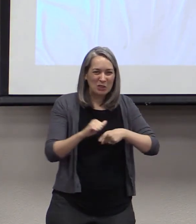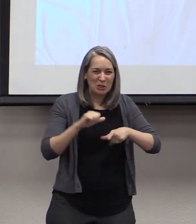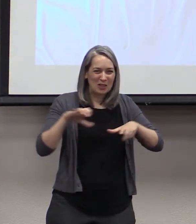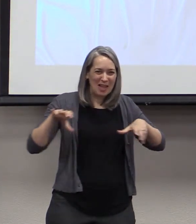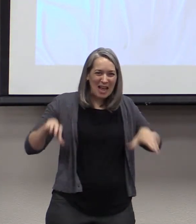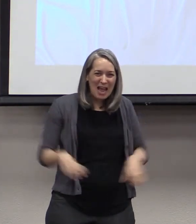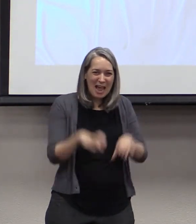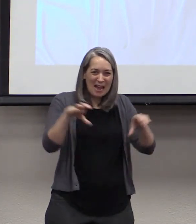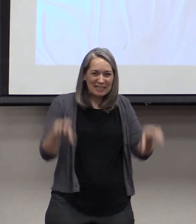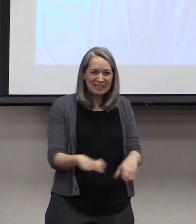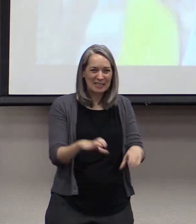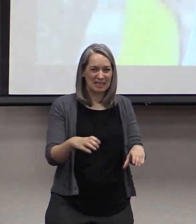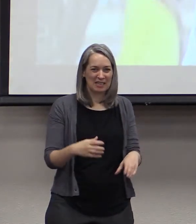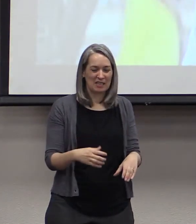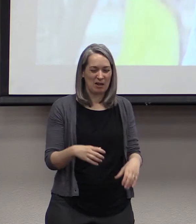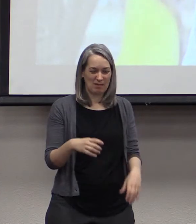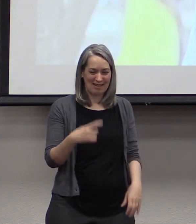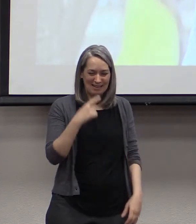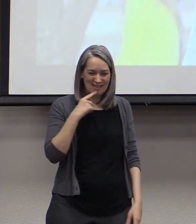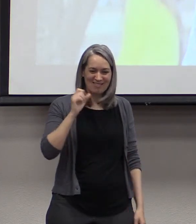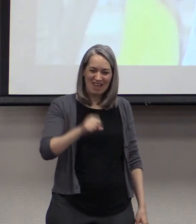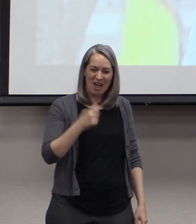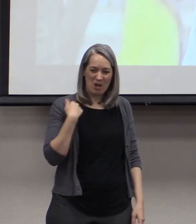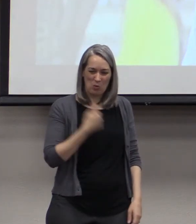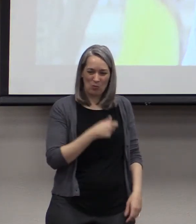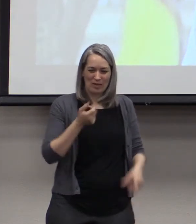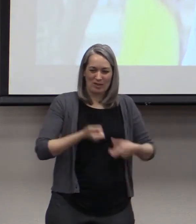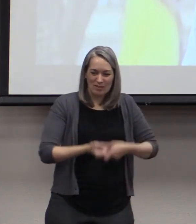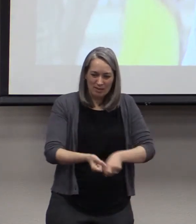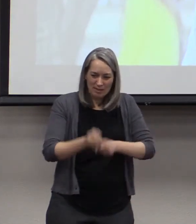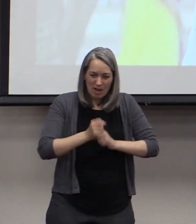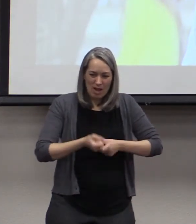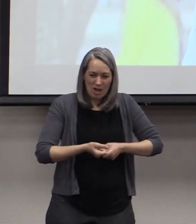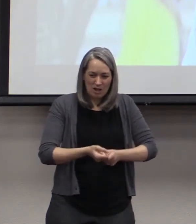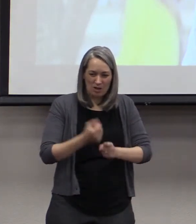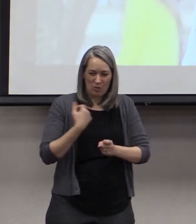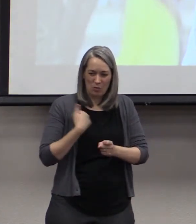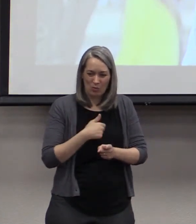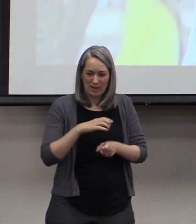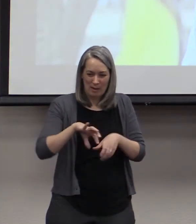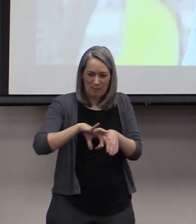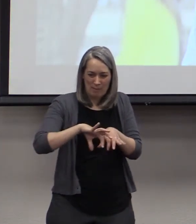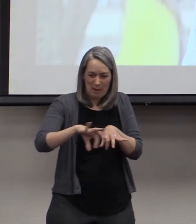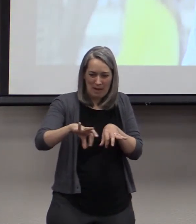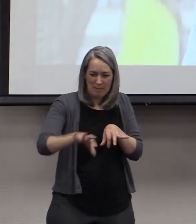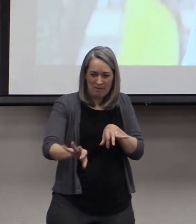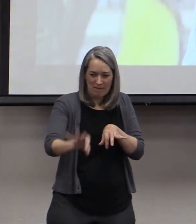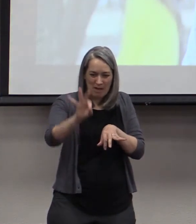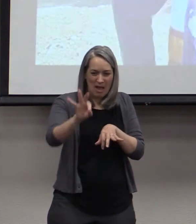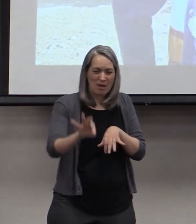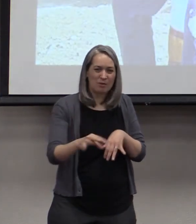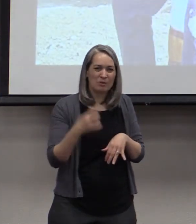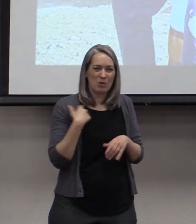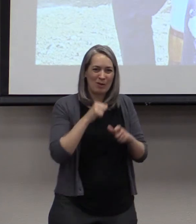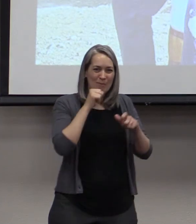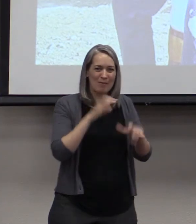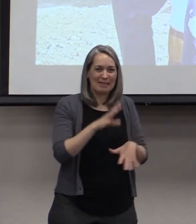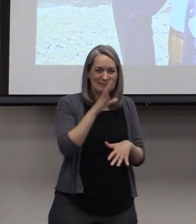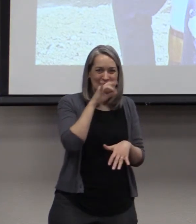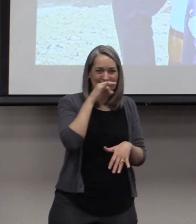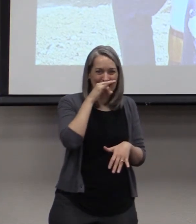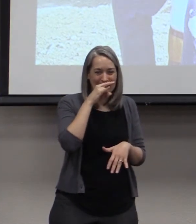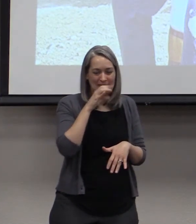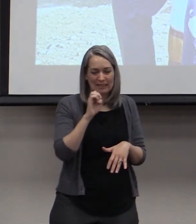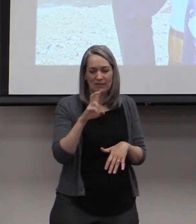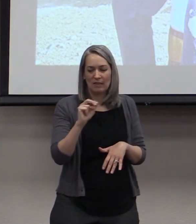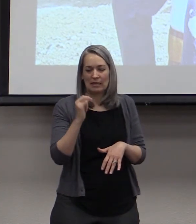action where I can go and say, yeah, we dug that hole, we found that pipe. I know some of the ways that we blessed the kids, even if it was indirectly.